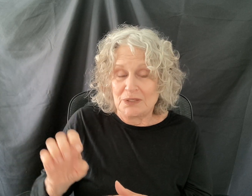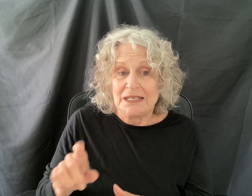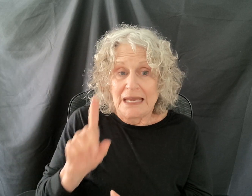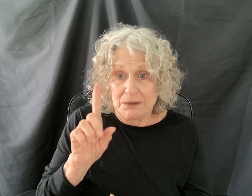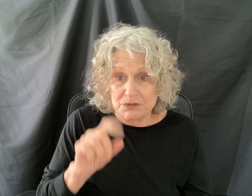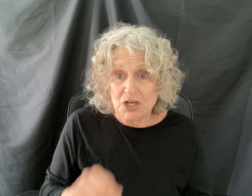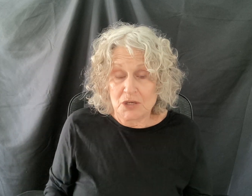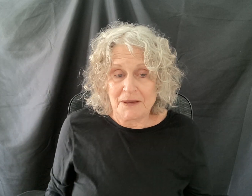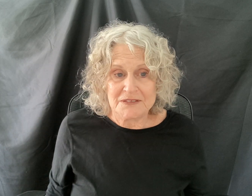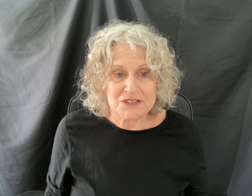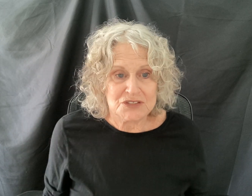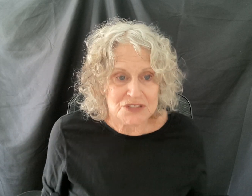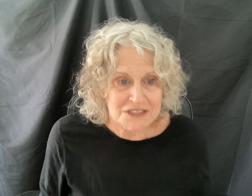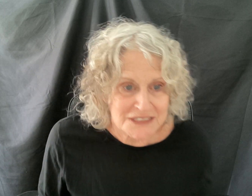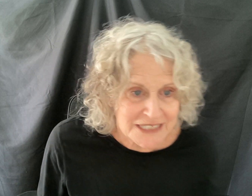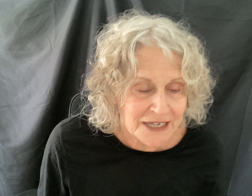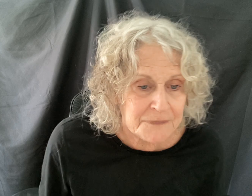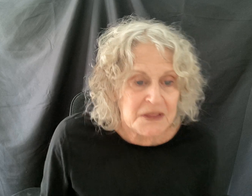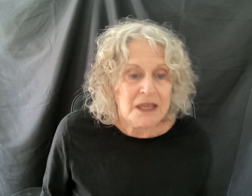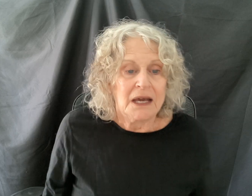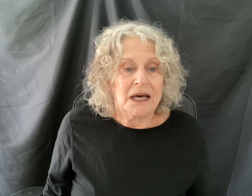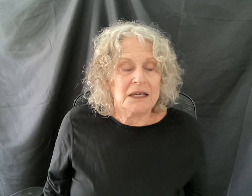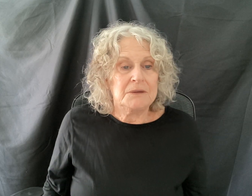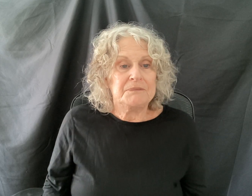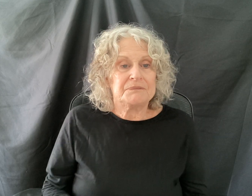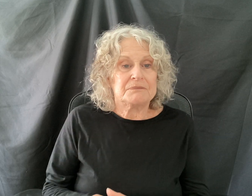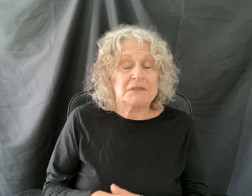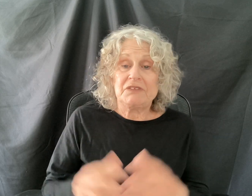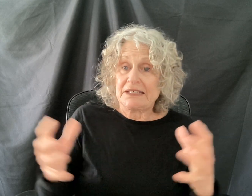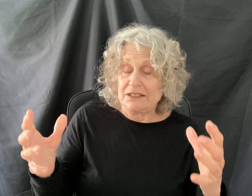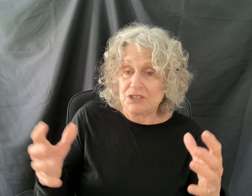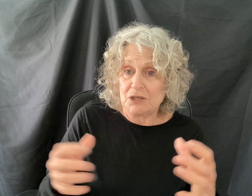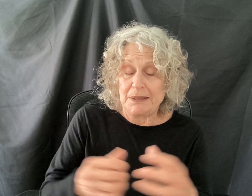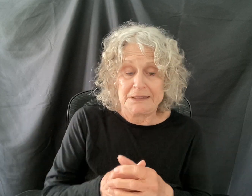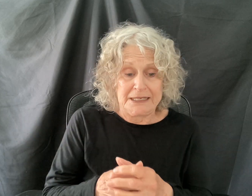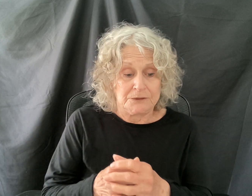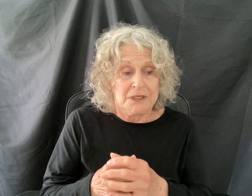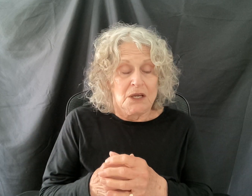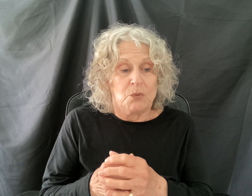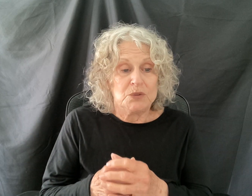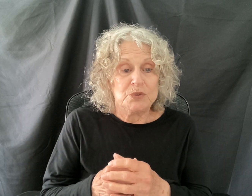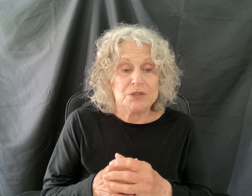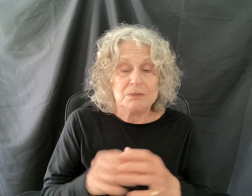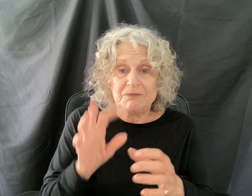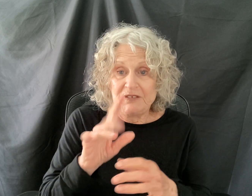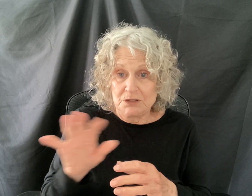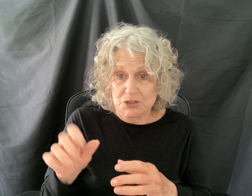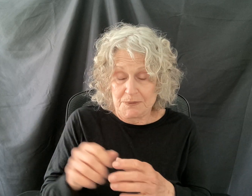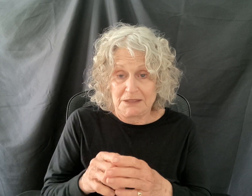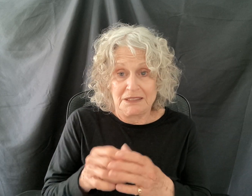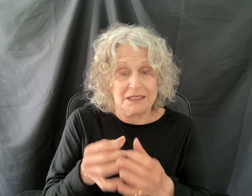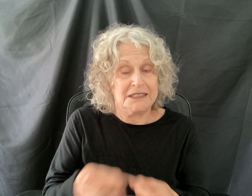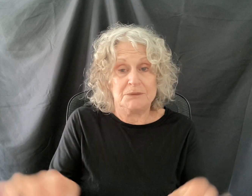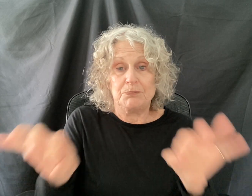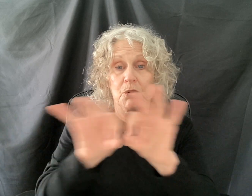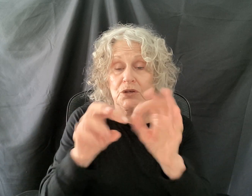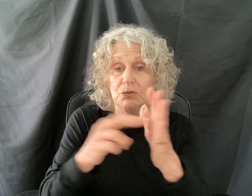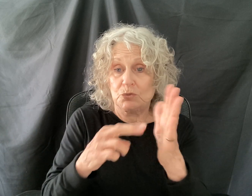And I want to talk about this in just a sec. In fact, I can talk about it now. When we're fingerspelling, an important rule